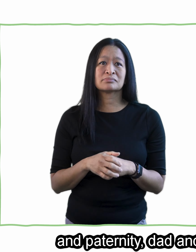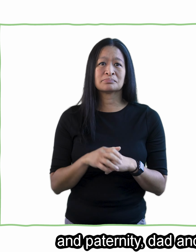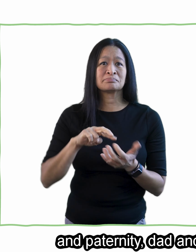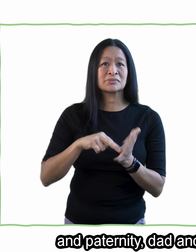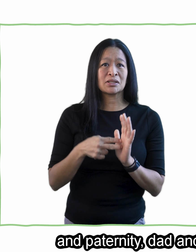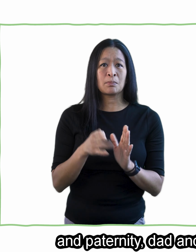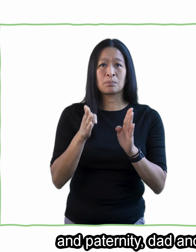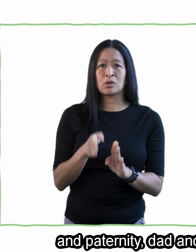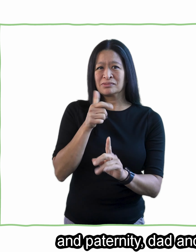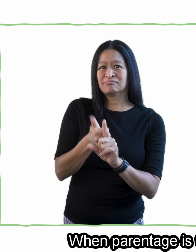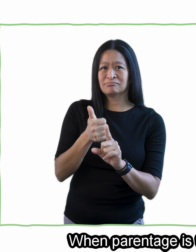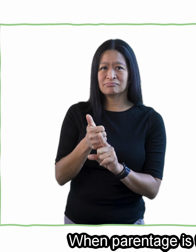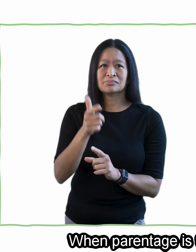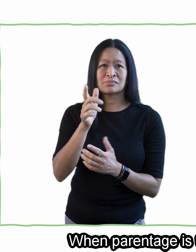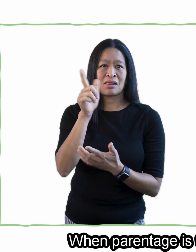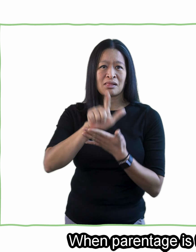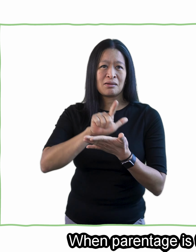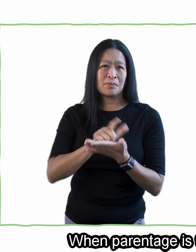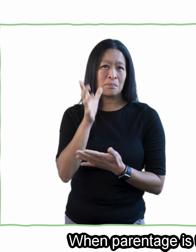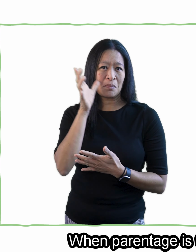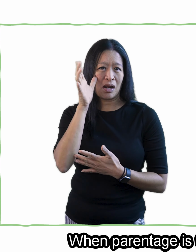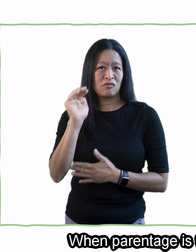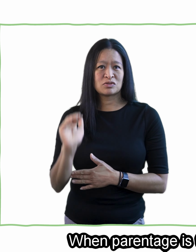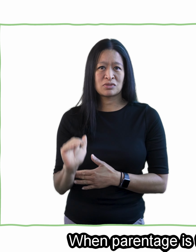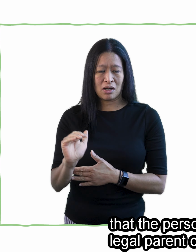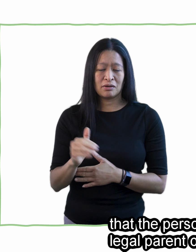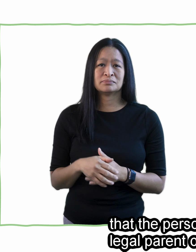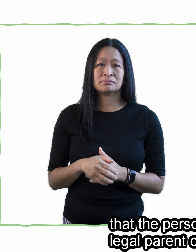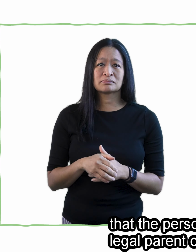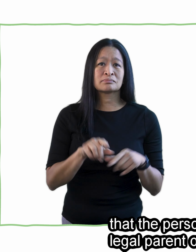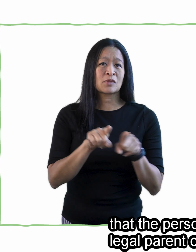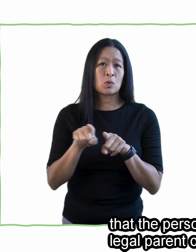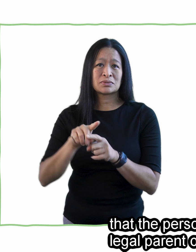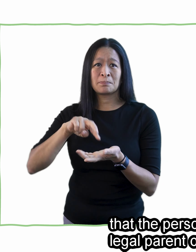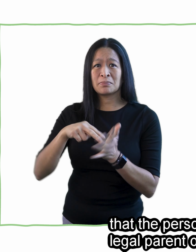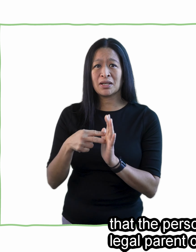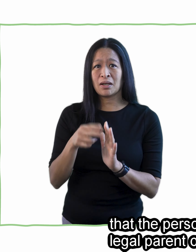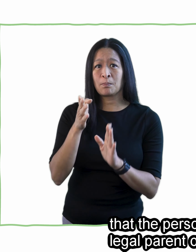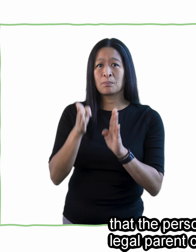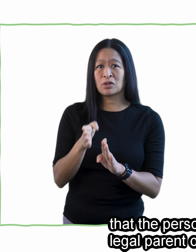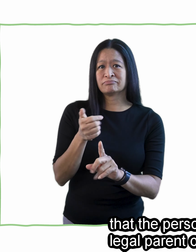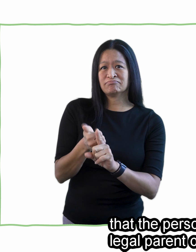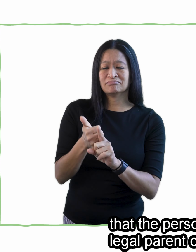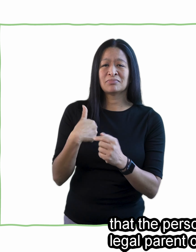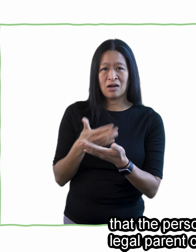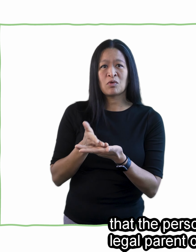relationship. When parentage is formed, it means that the person is the legal parent of the child.